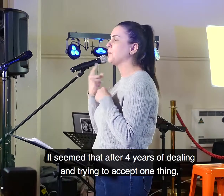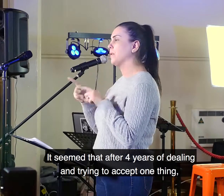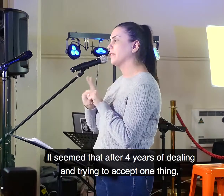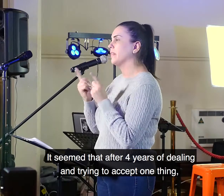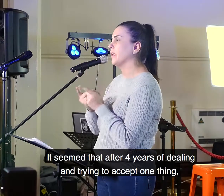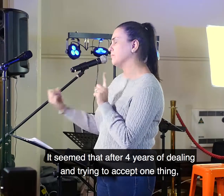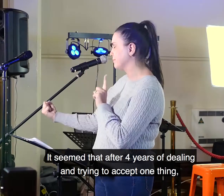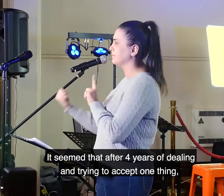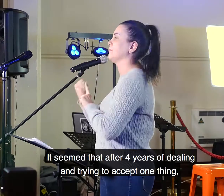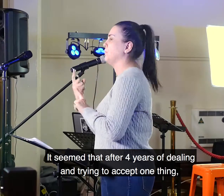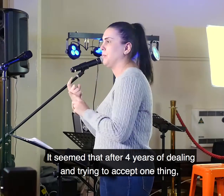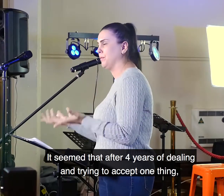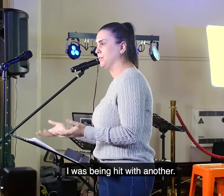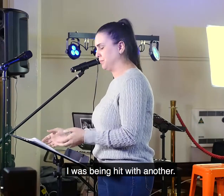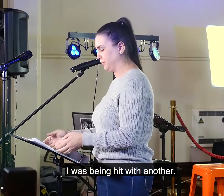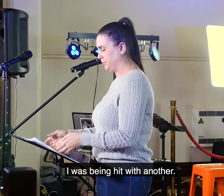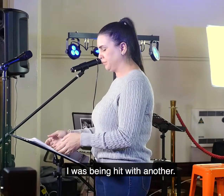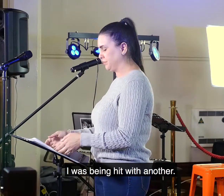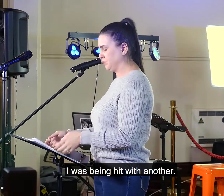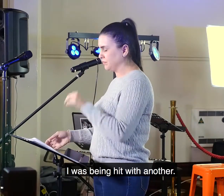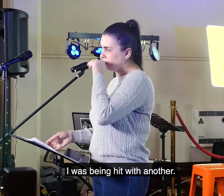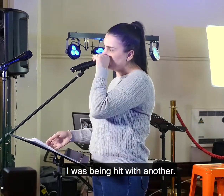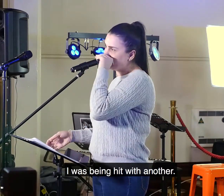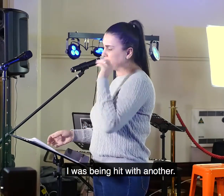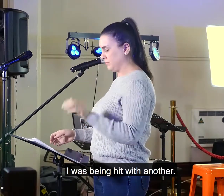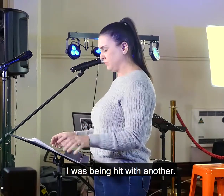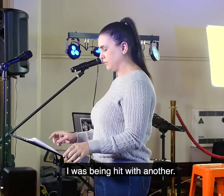and trying to accept one thing, I was being hit with another.